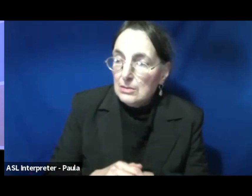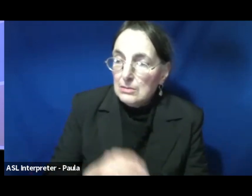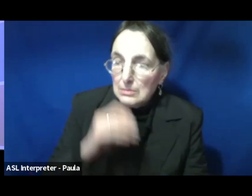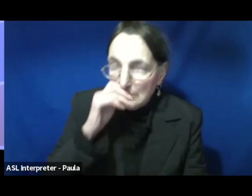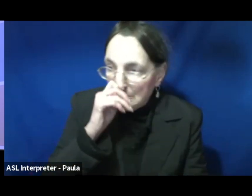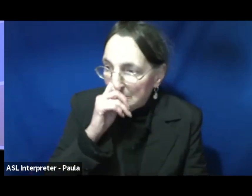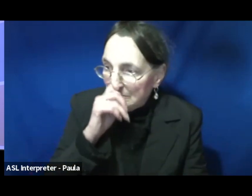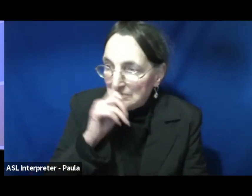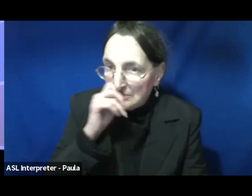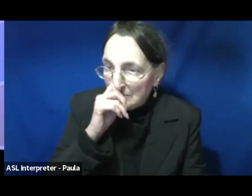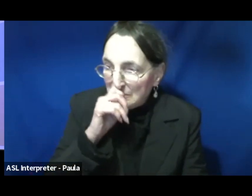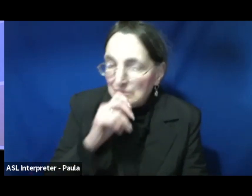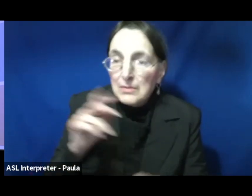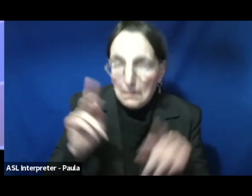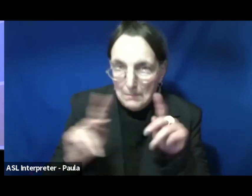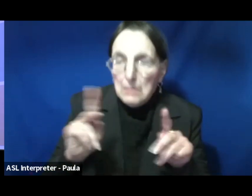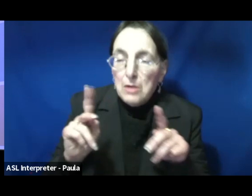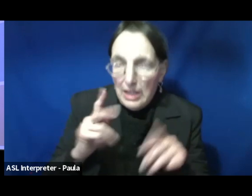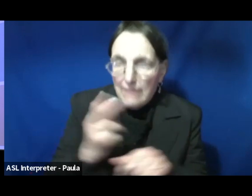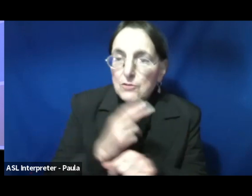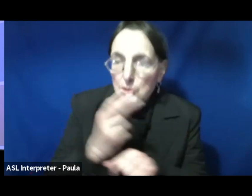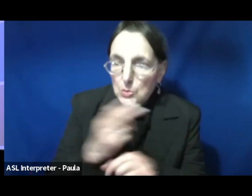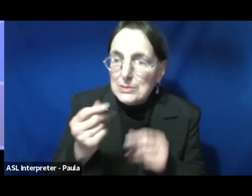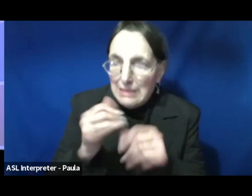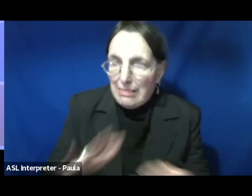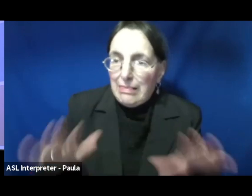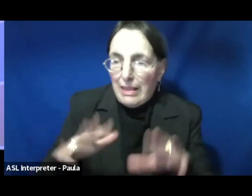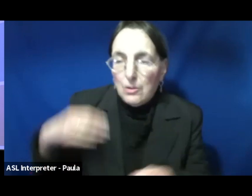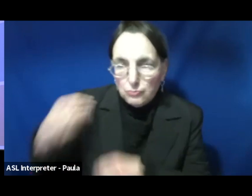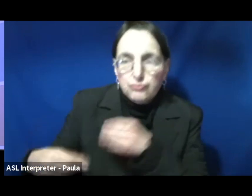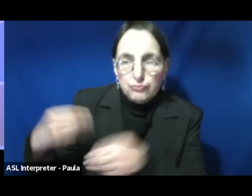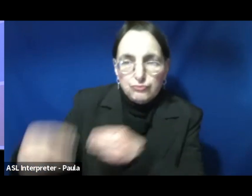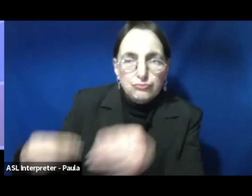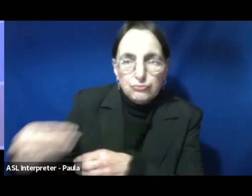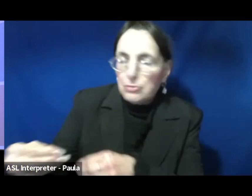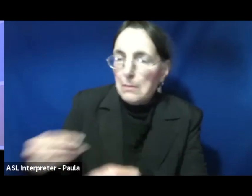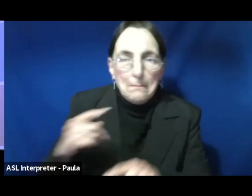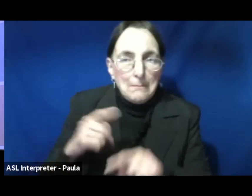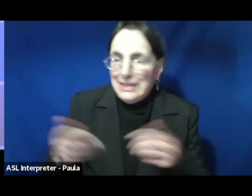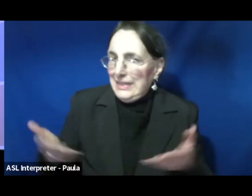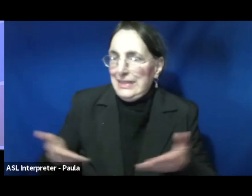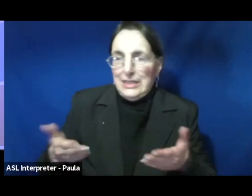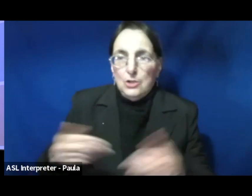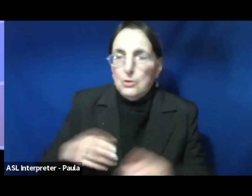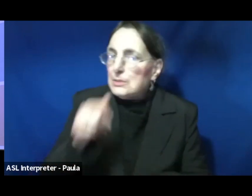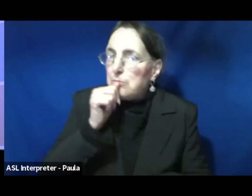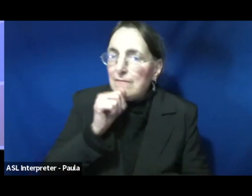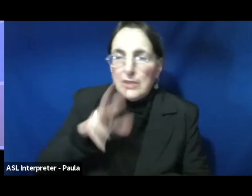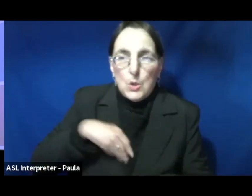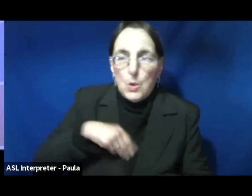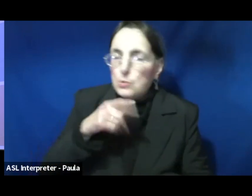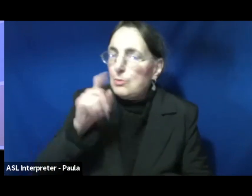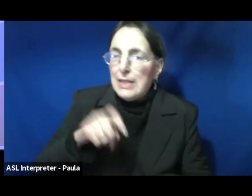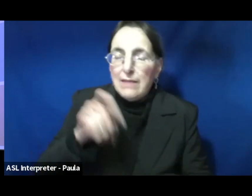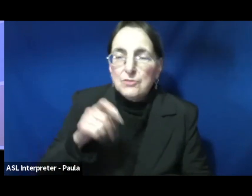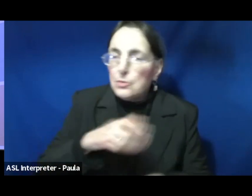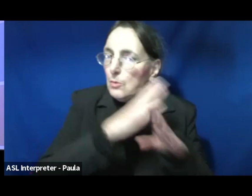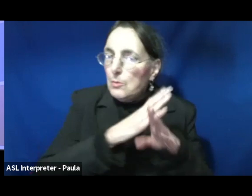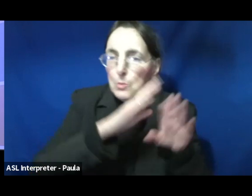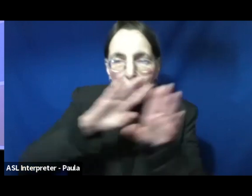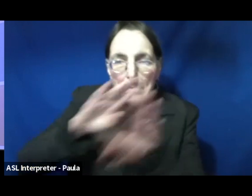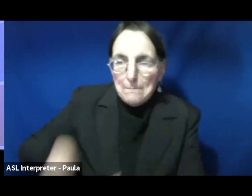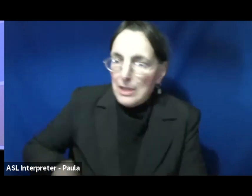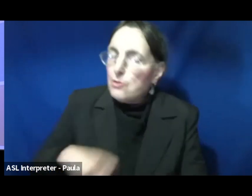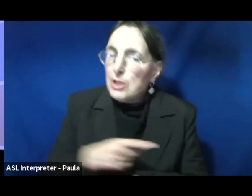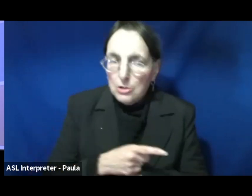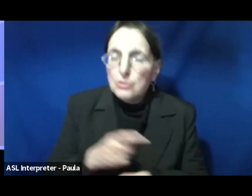They've passed it on from generation to generation. So we've got to remove that barrier of land ownership. We have to, before we go forward. We just can't say everything is fine now.